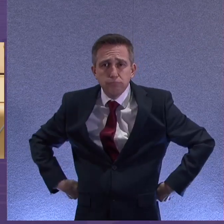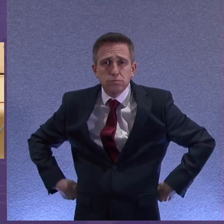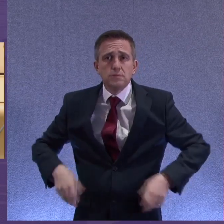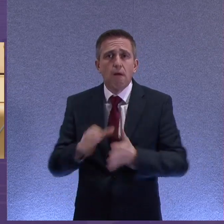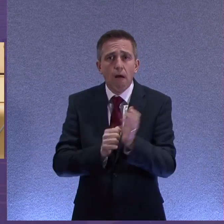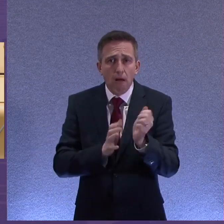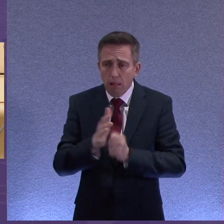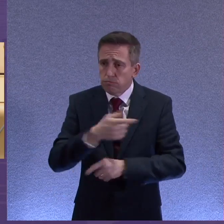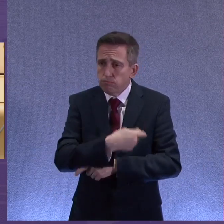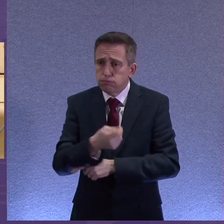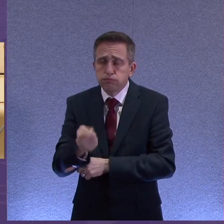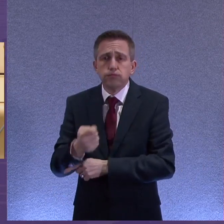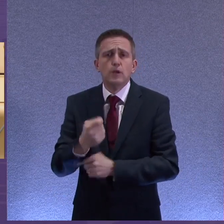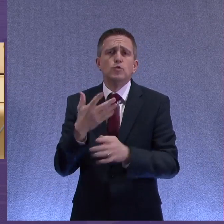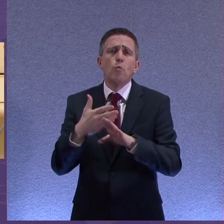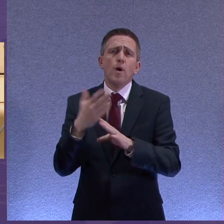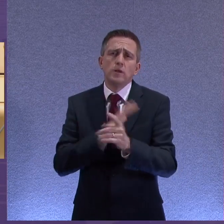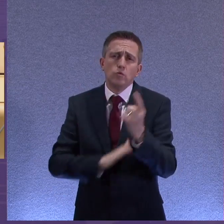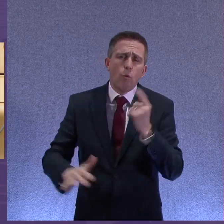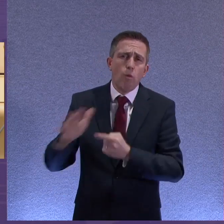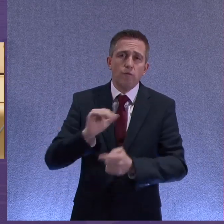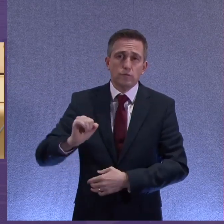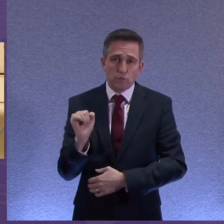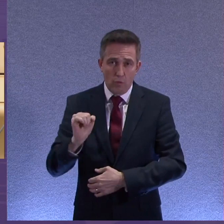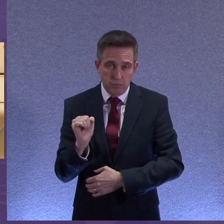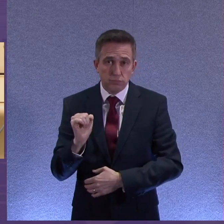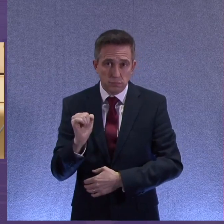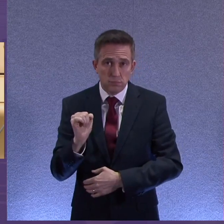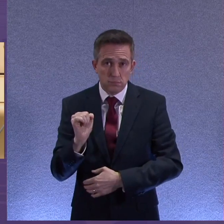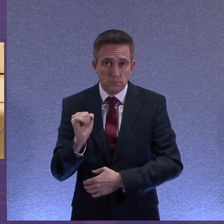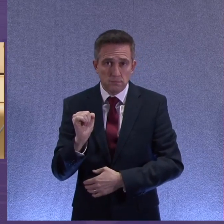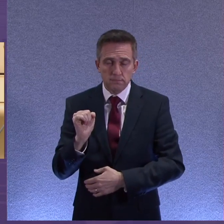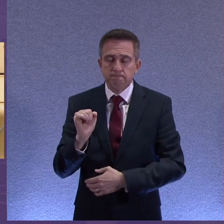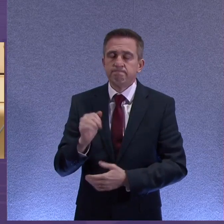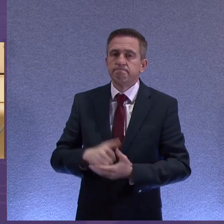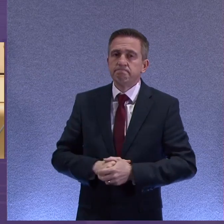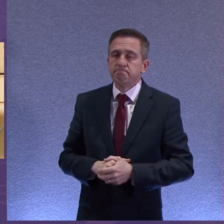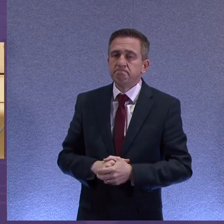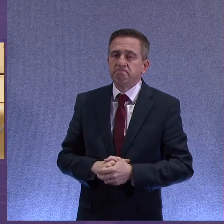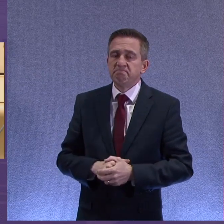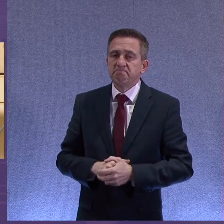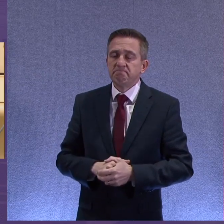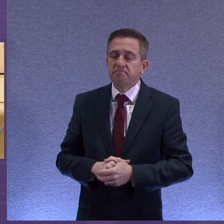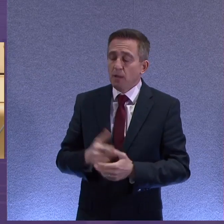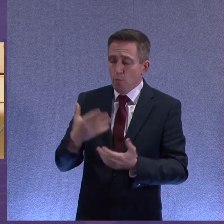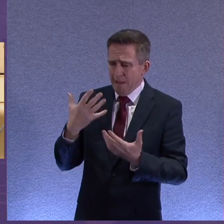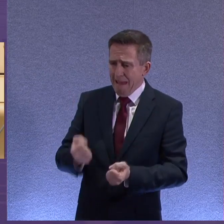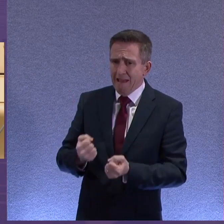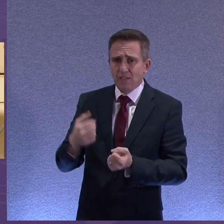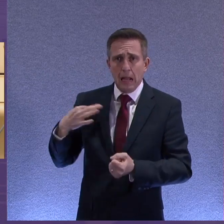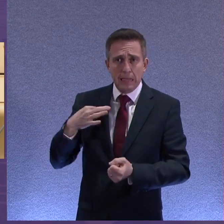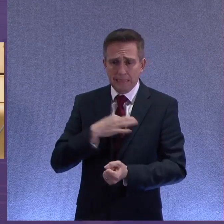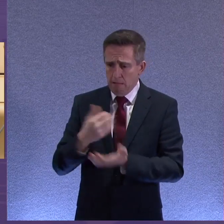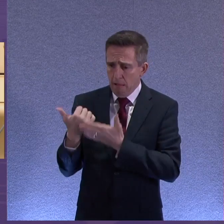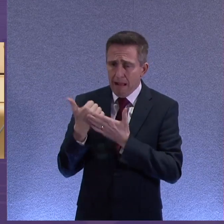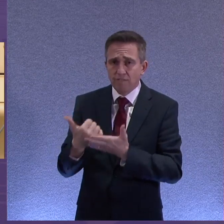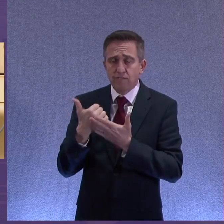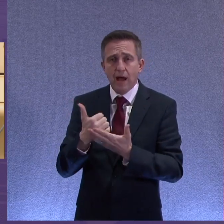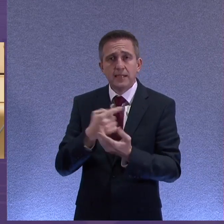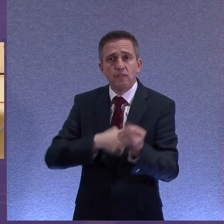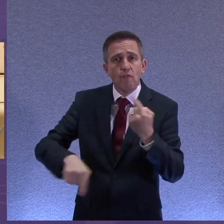to providers across the country. Targeted and clinical advice for nursing and residential care residents